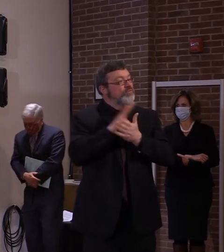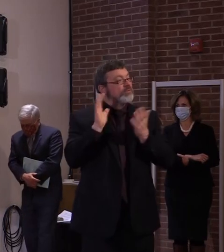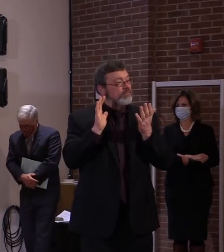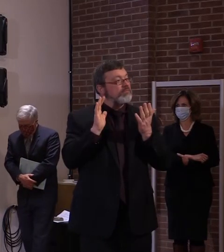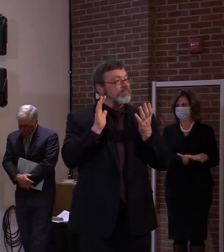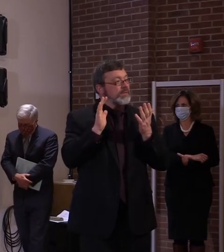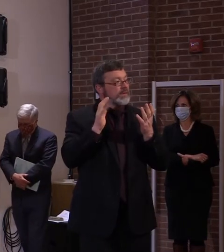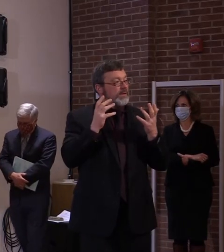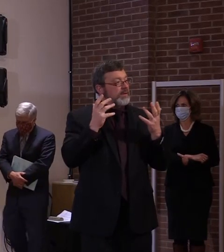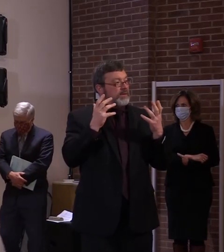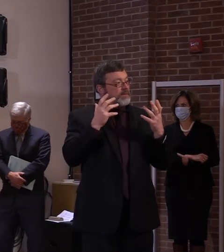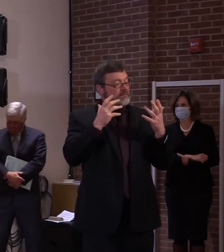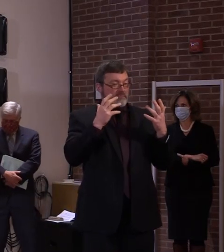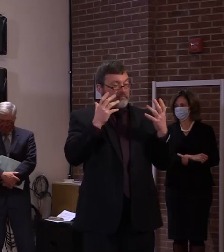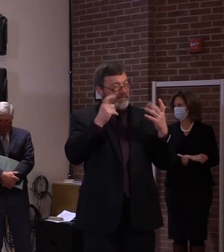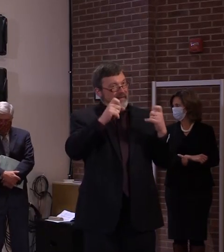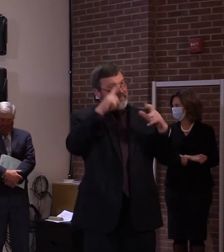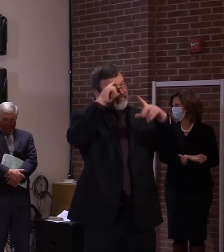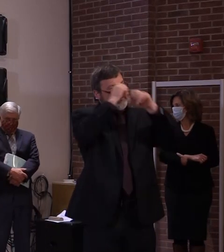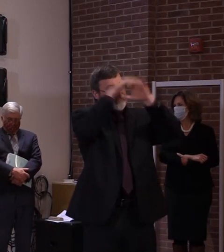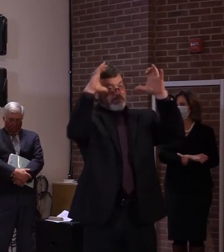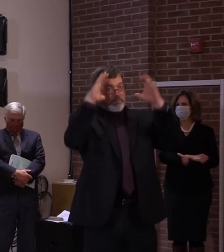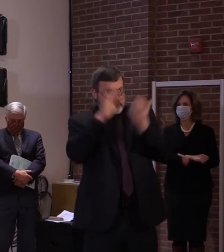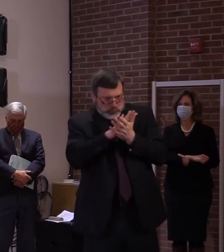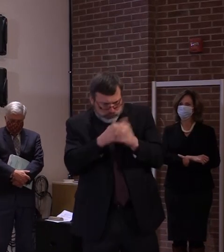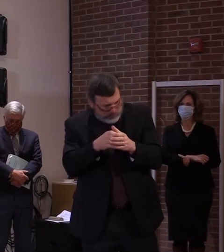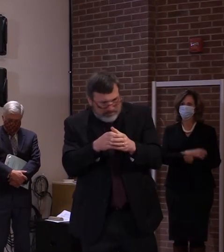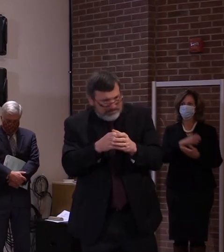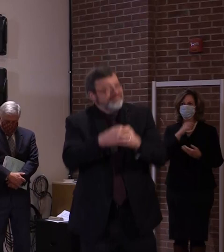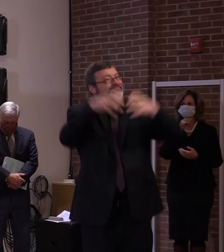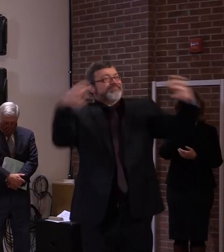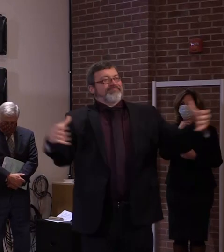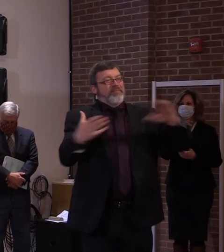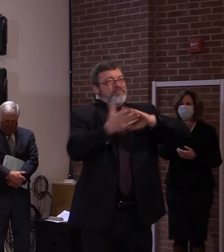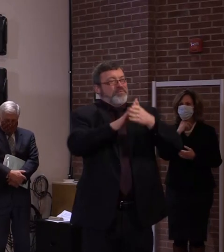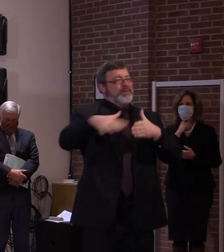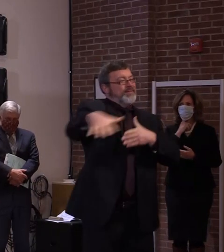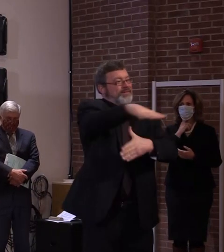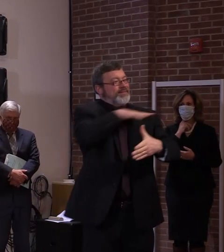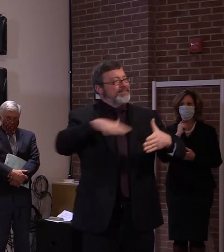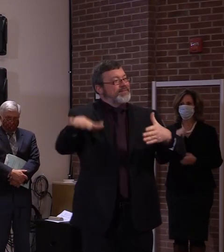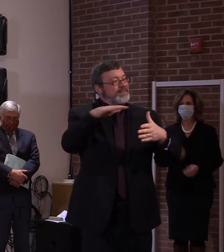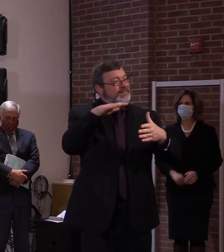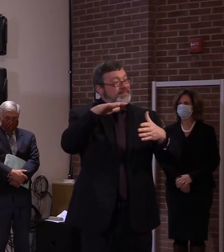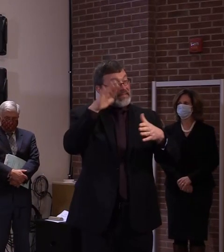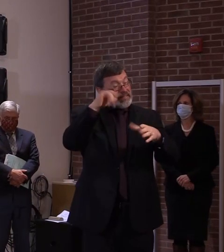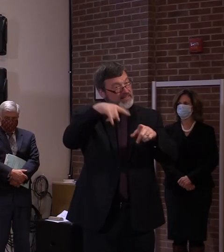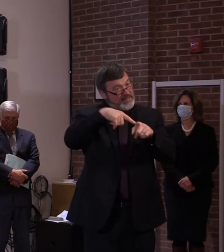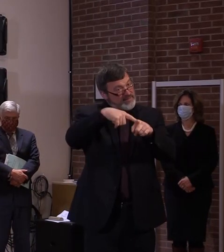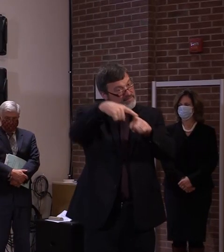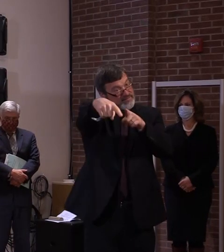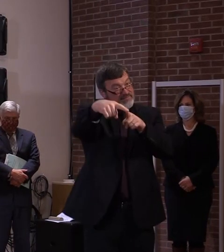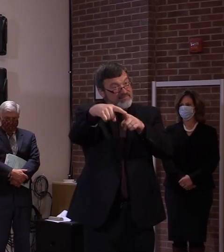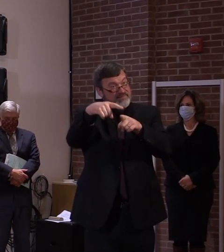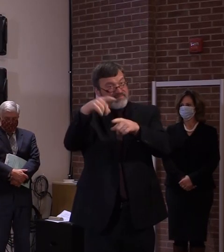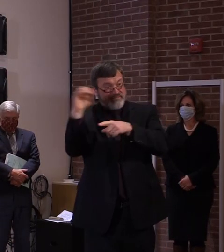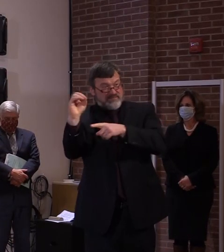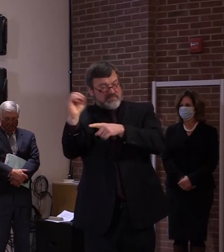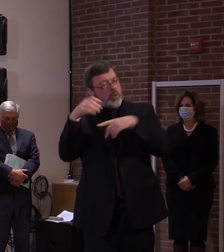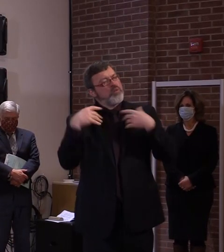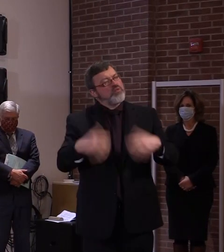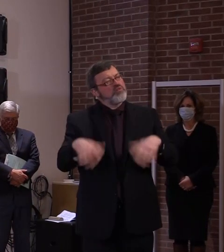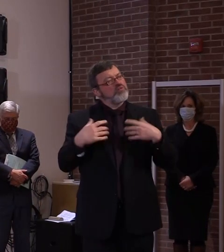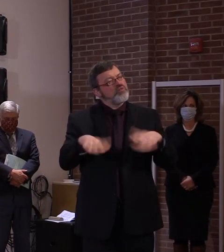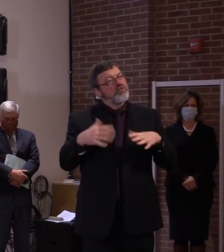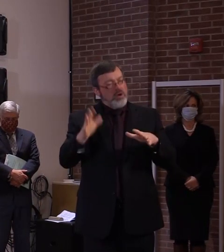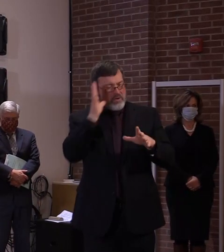of their community. So I think Omicron's going to push us to that, and I think it's certainly going to be, I think, really critical that we have that